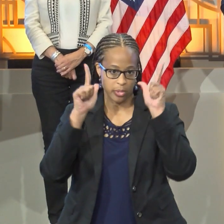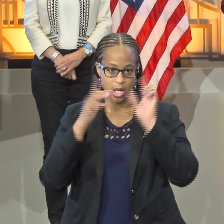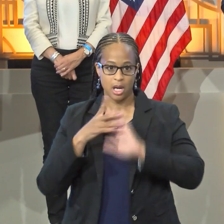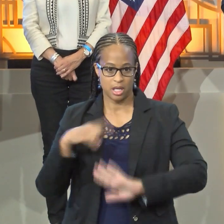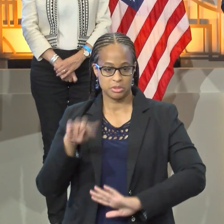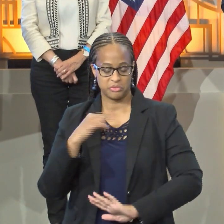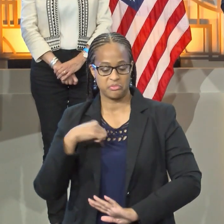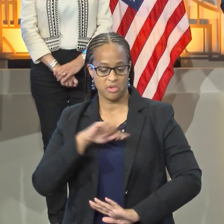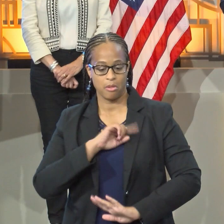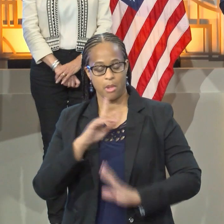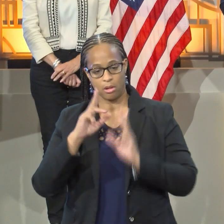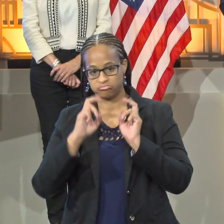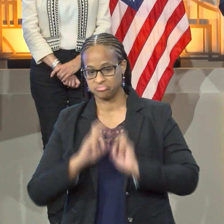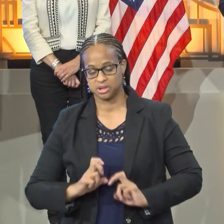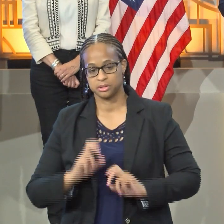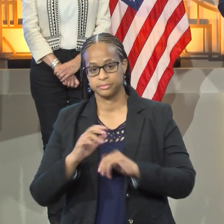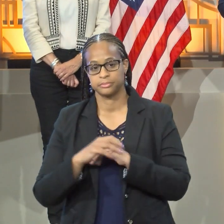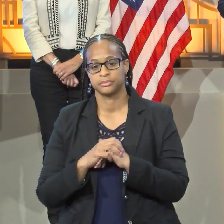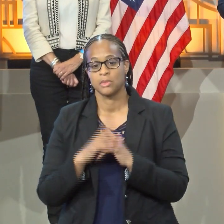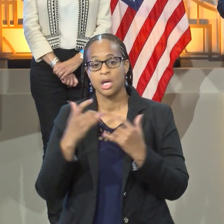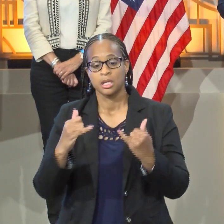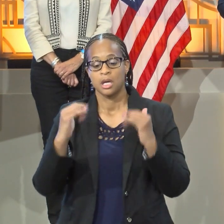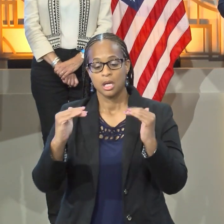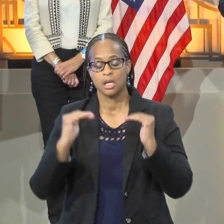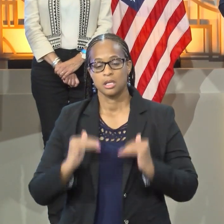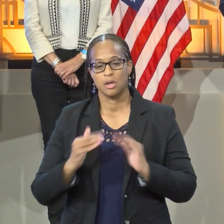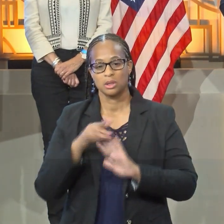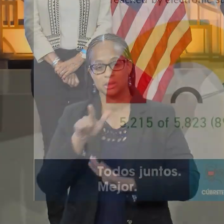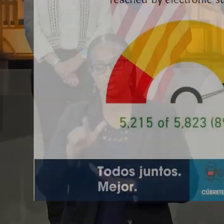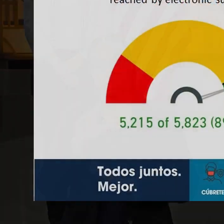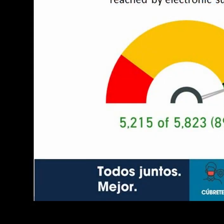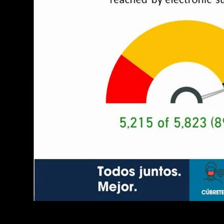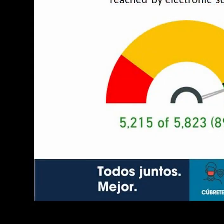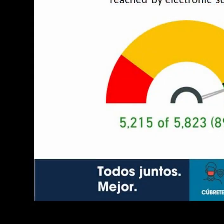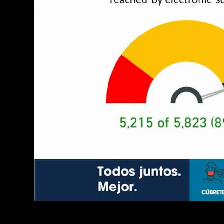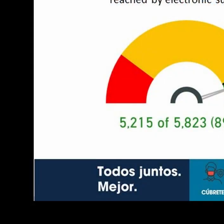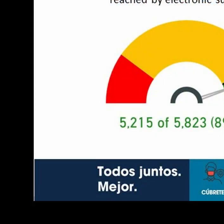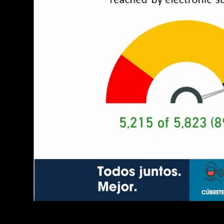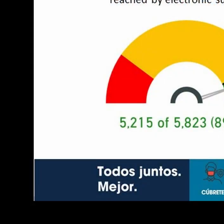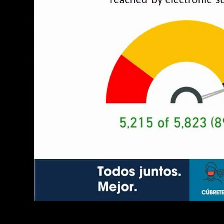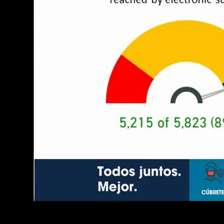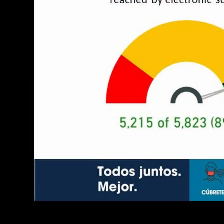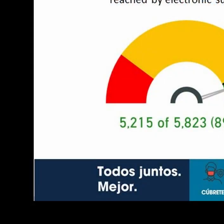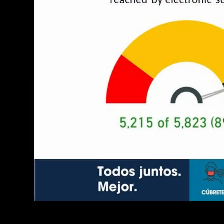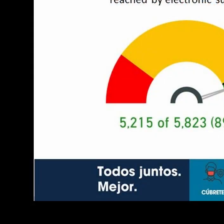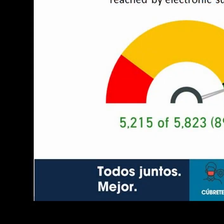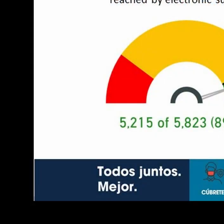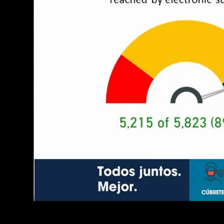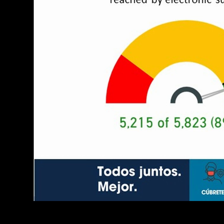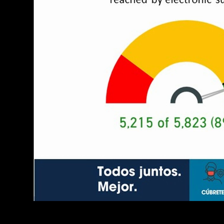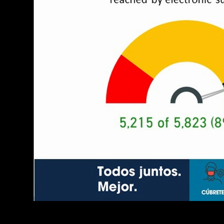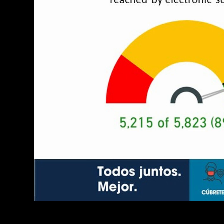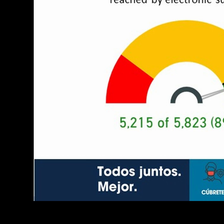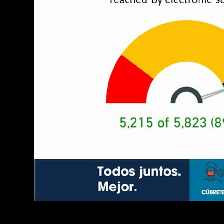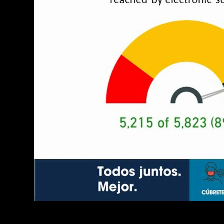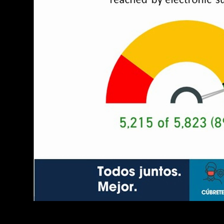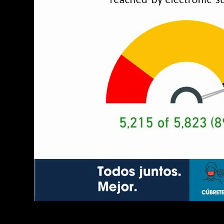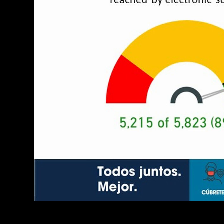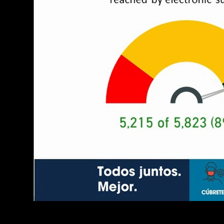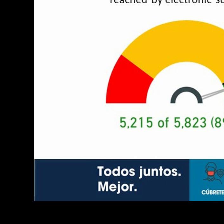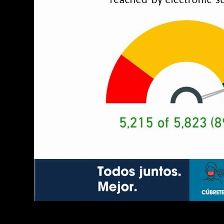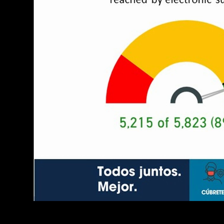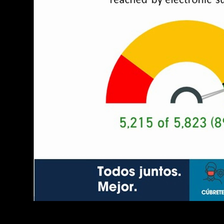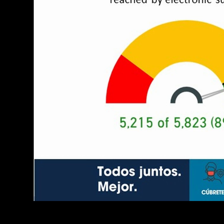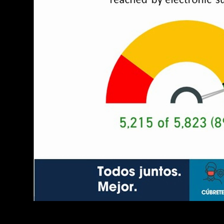epidemiologic standpoint either. Let's talk a little bit about contact tracing. We've got some data on the contact tracing. We now have got the